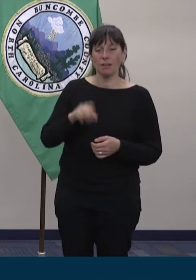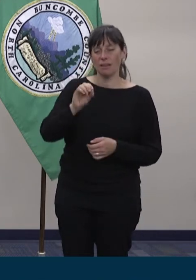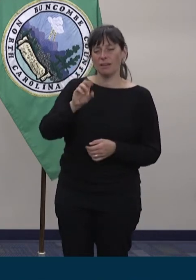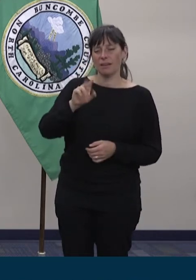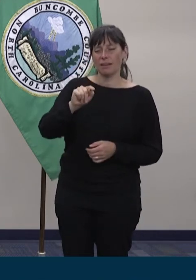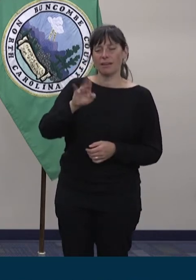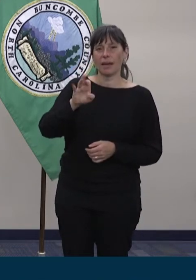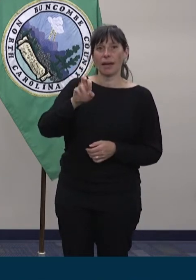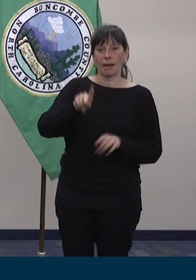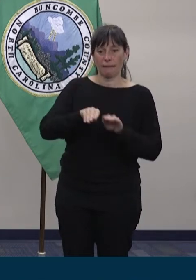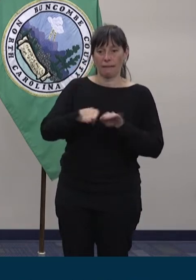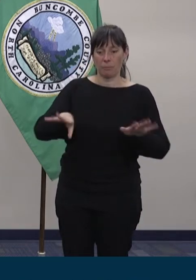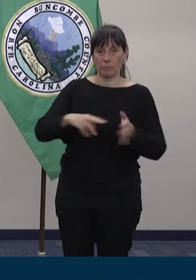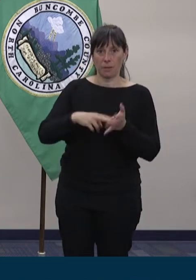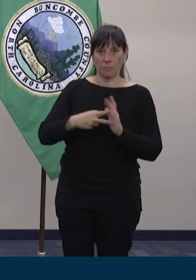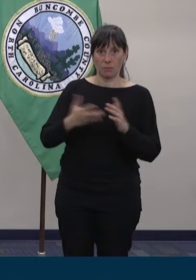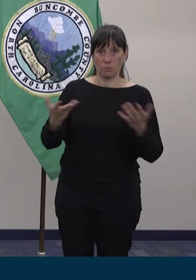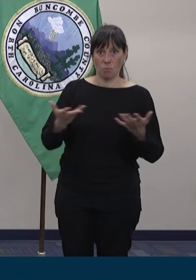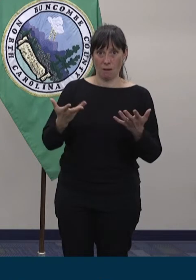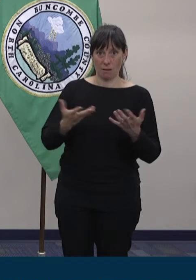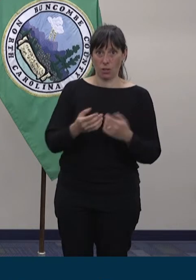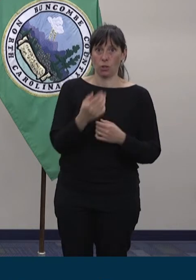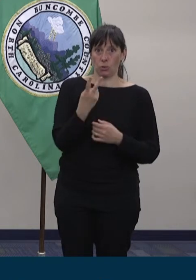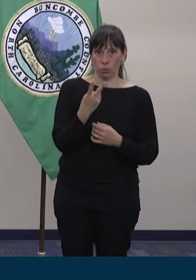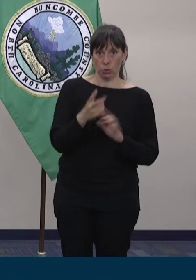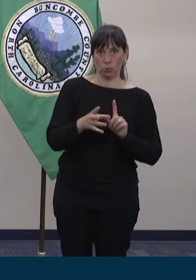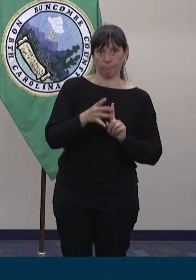cases in a facility.